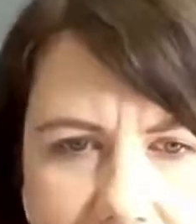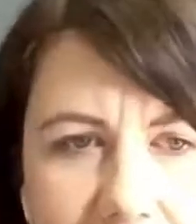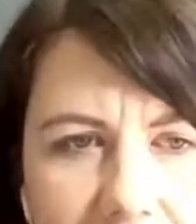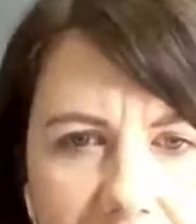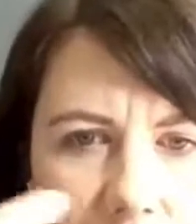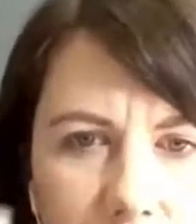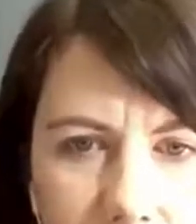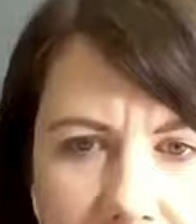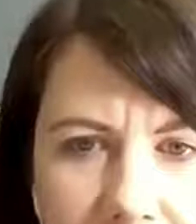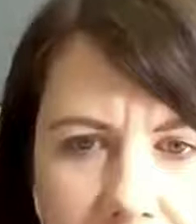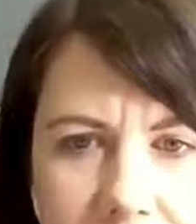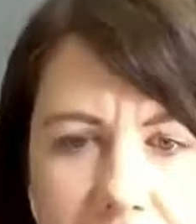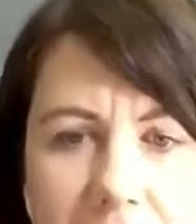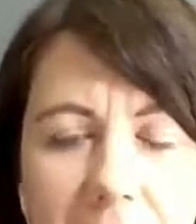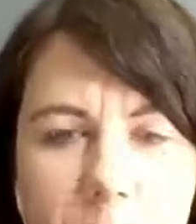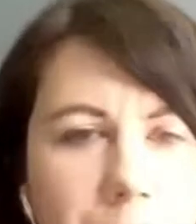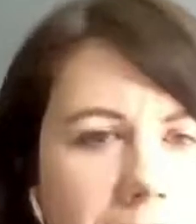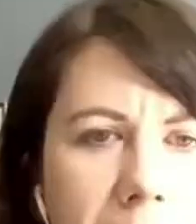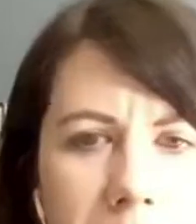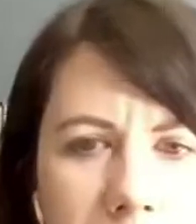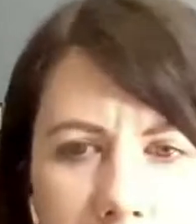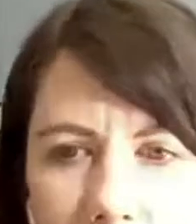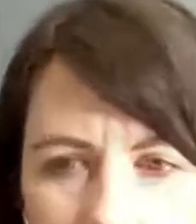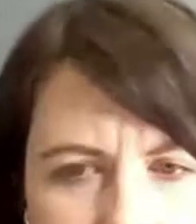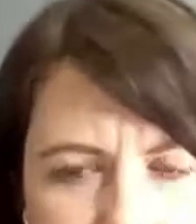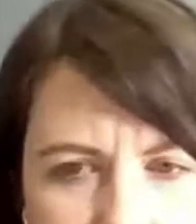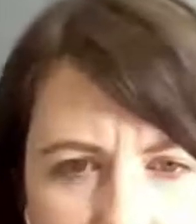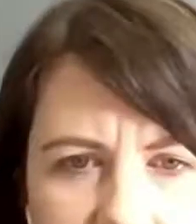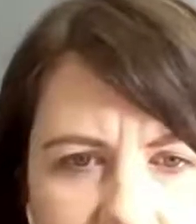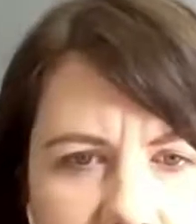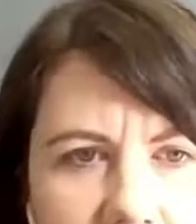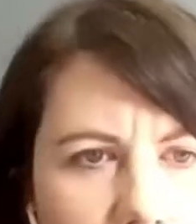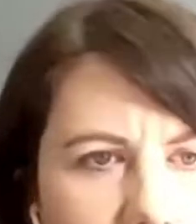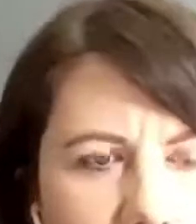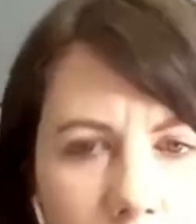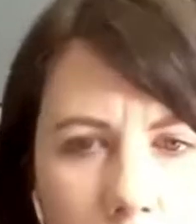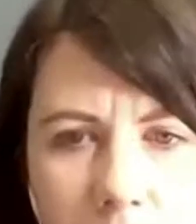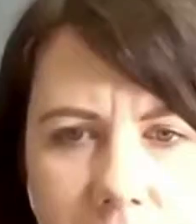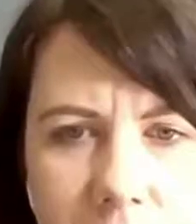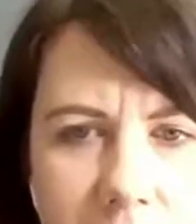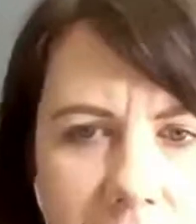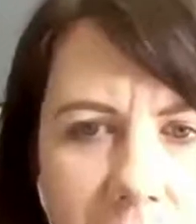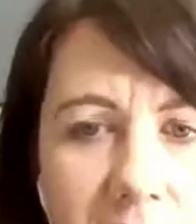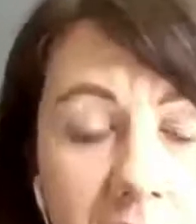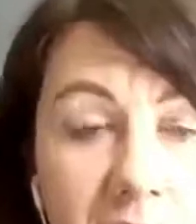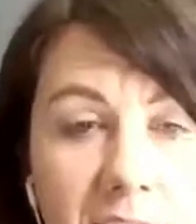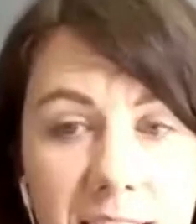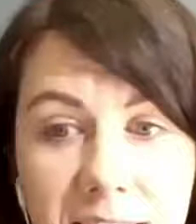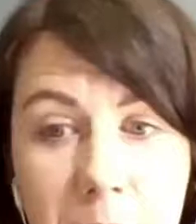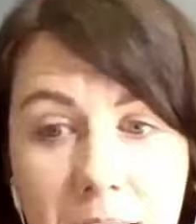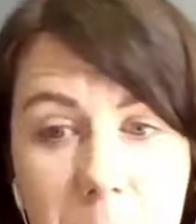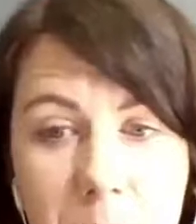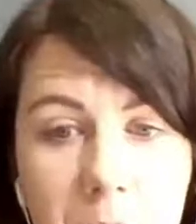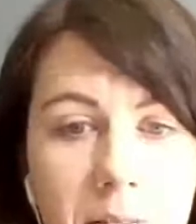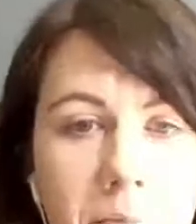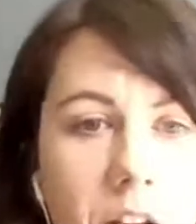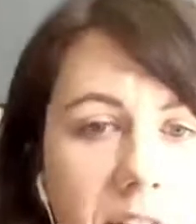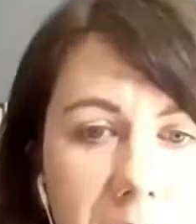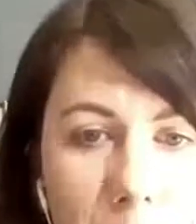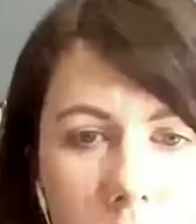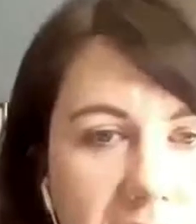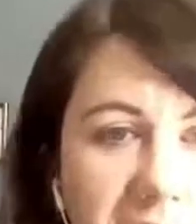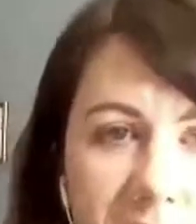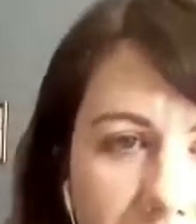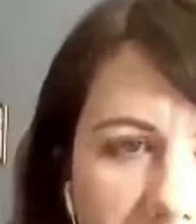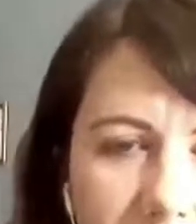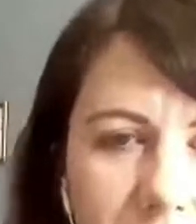work exactly. Do you expect, how do you expect people might qualify for a license? Will there be quotas in certain areas? Does that mean that people who are